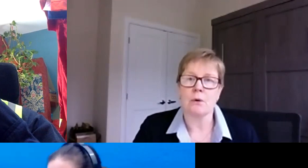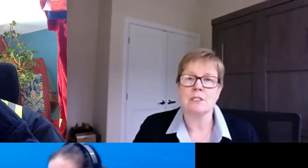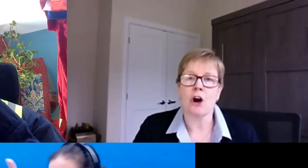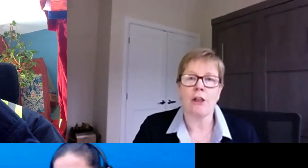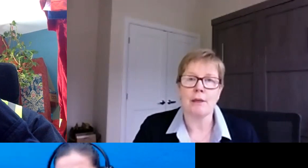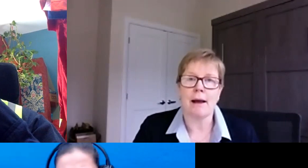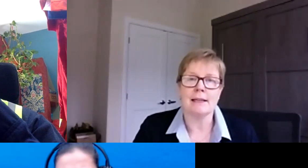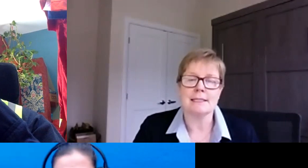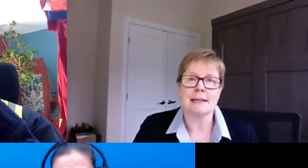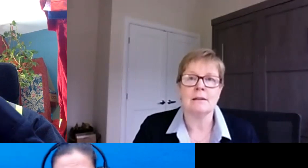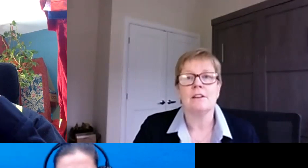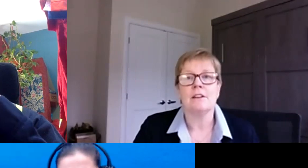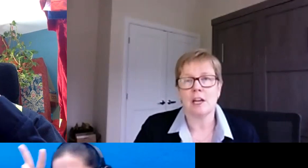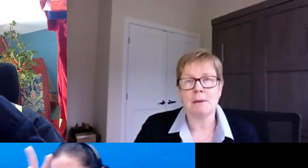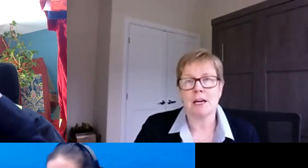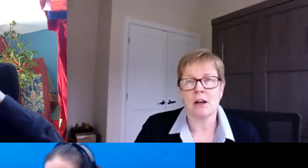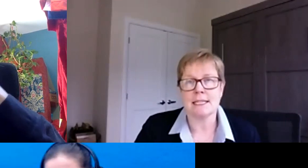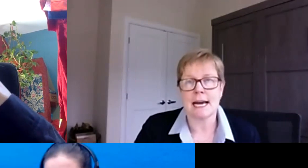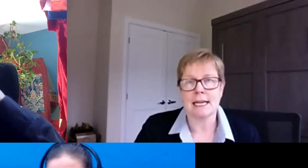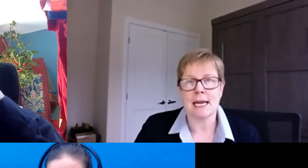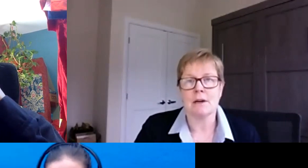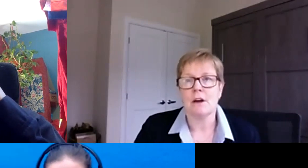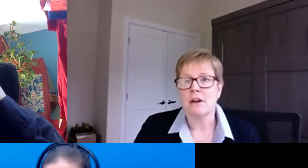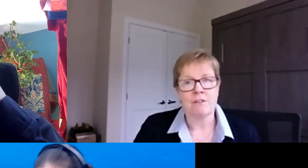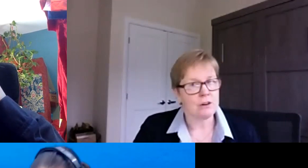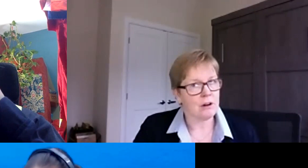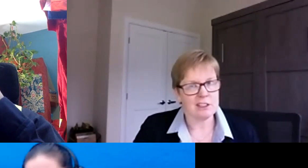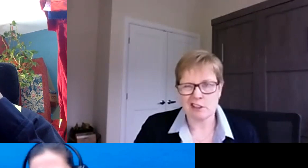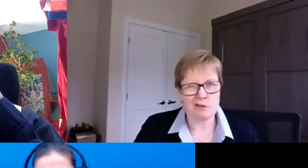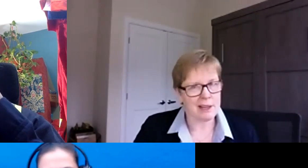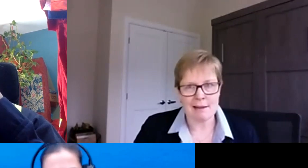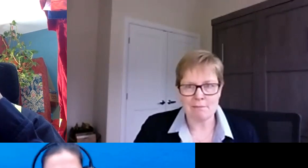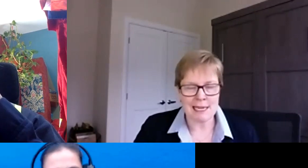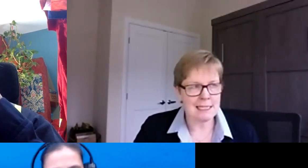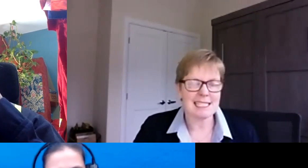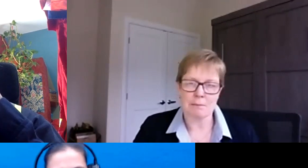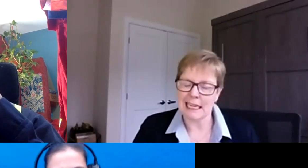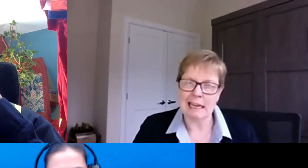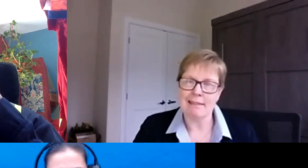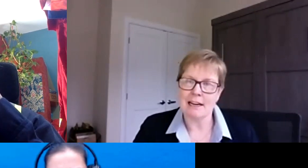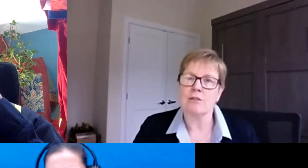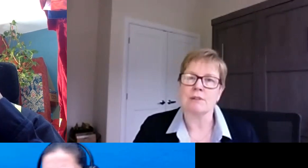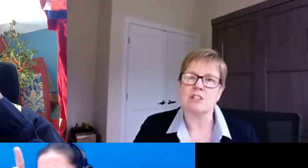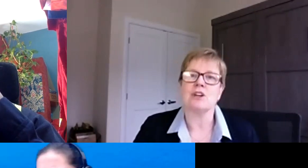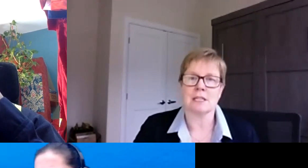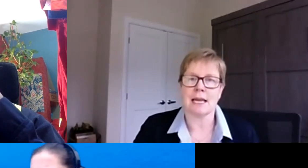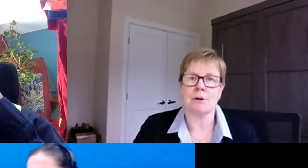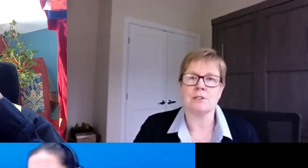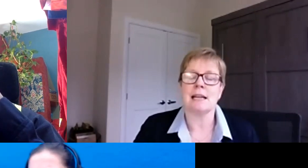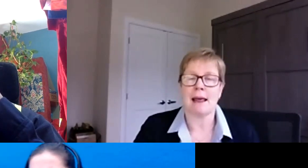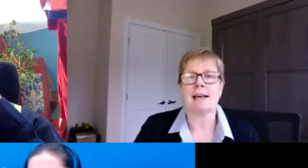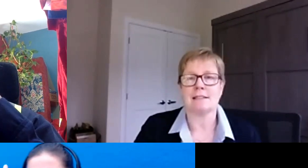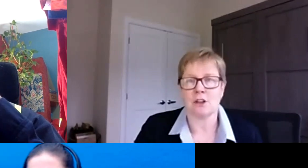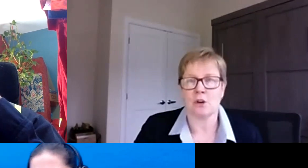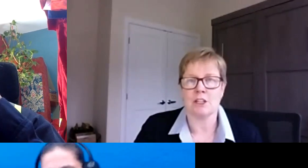a posting on the buy and sell, there's going to be a contact name. If you're not sure what that means, something in there, reach out to that